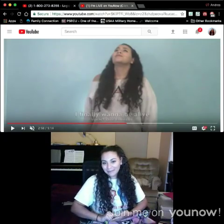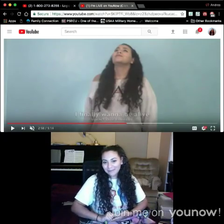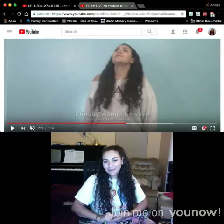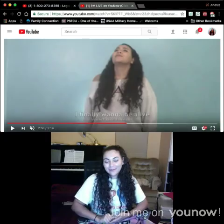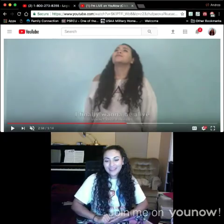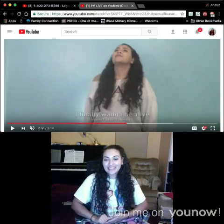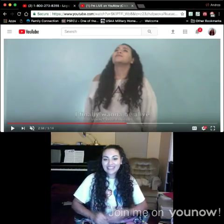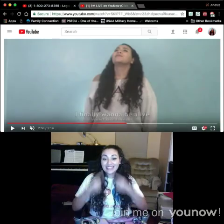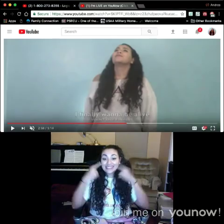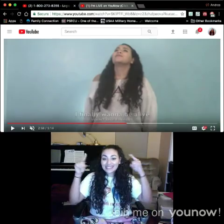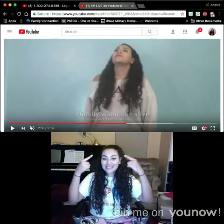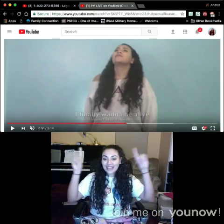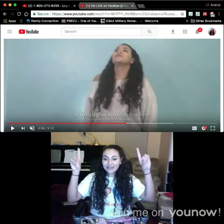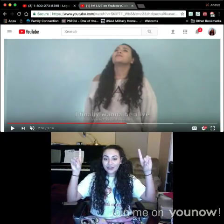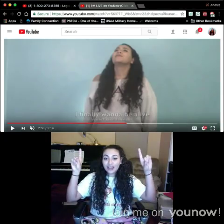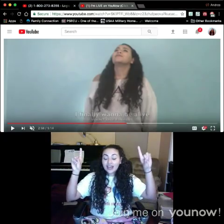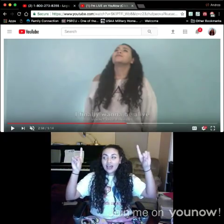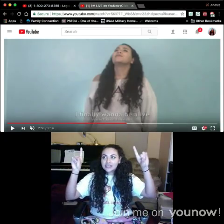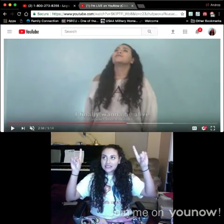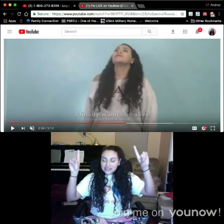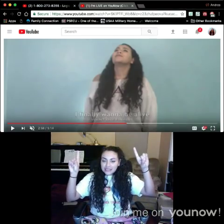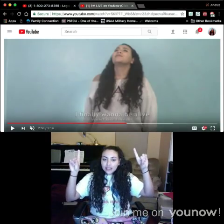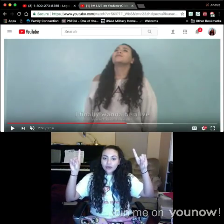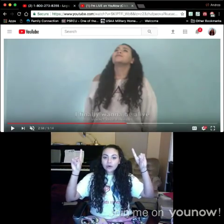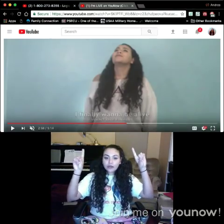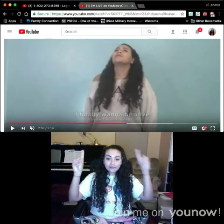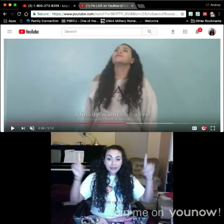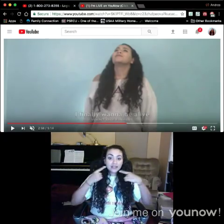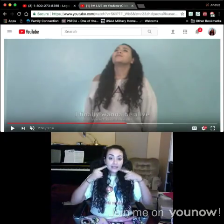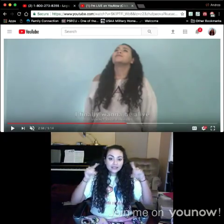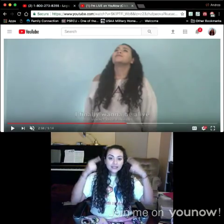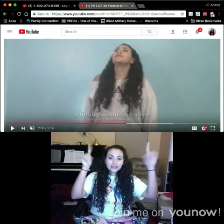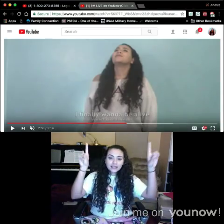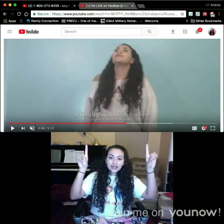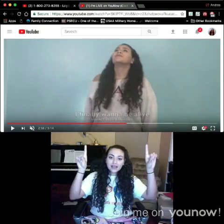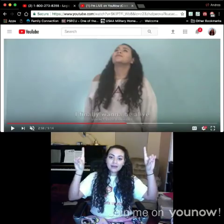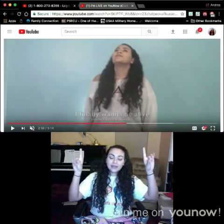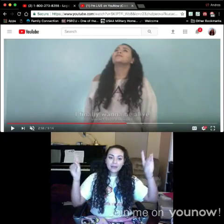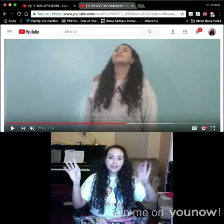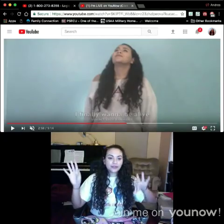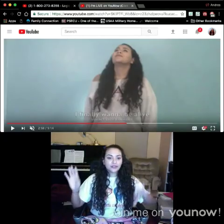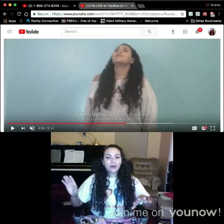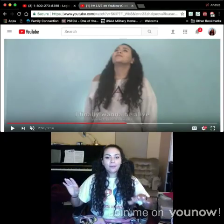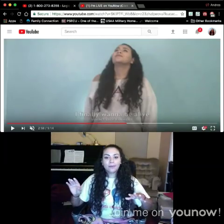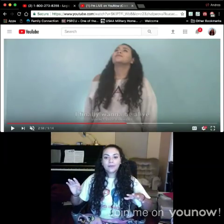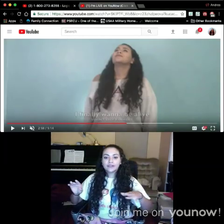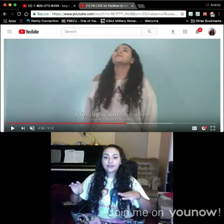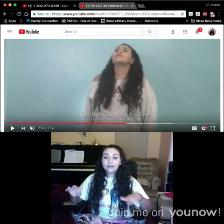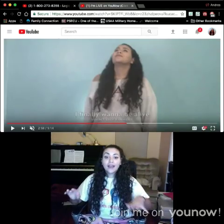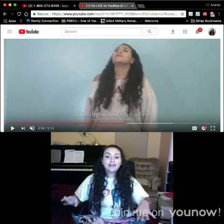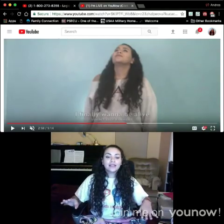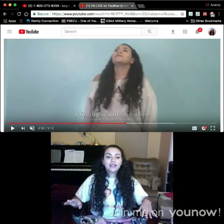time. Because this is the sign for succeed or famous. And I mix those two up.